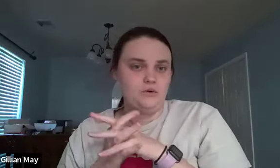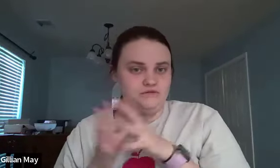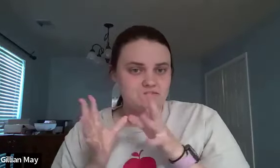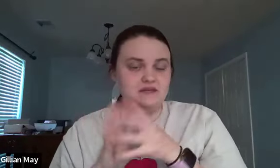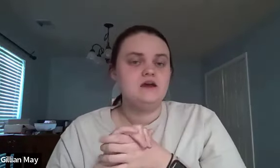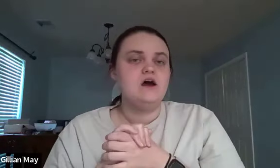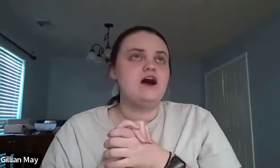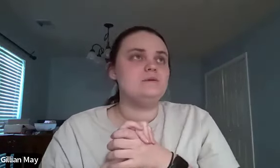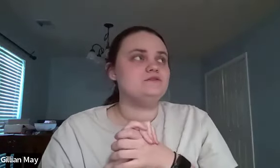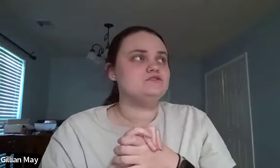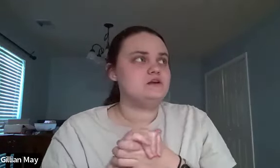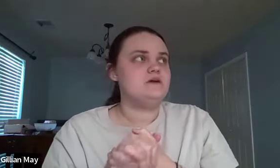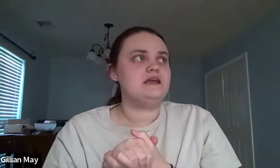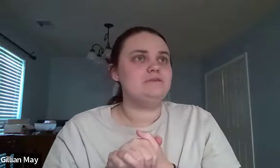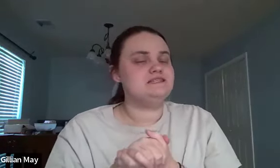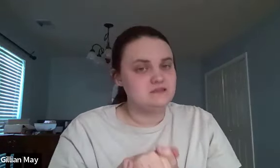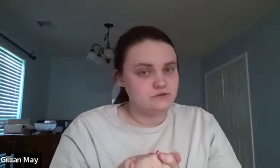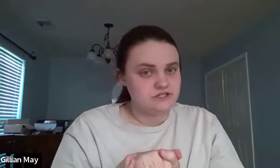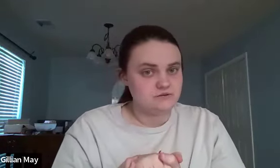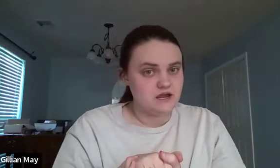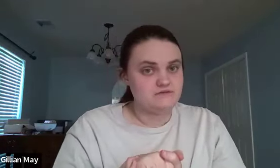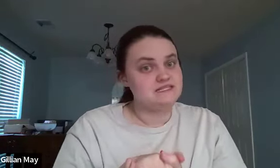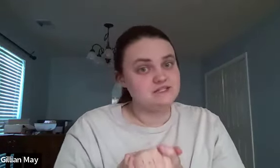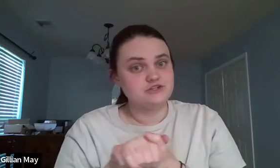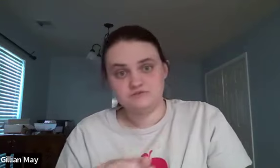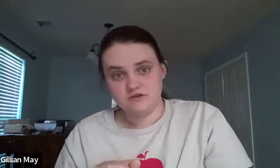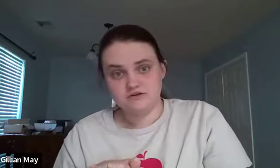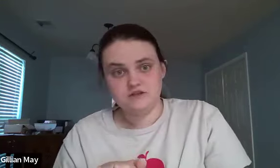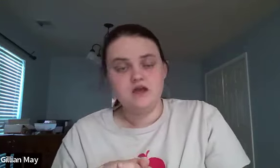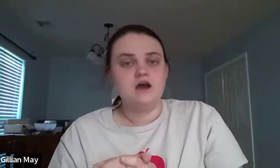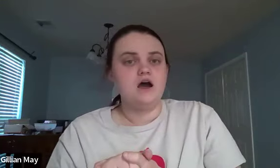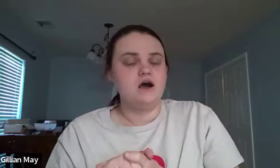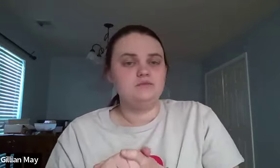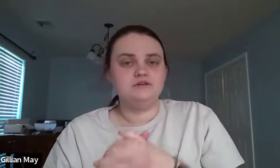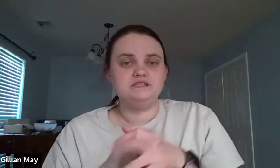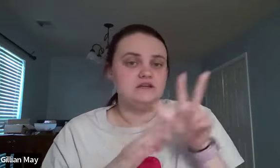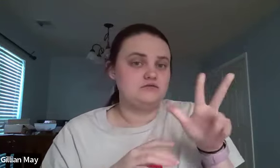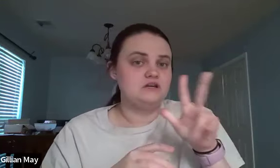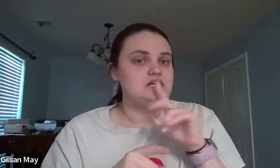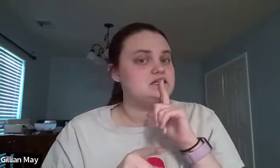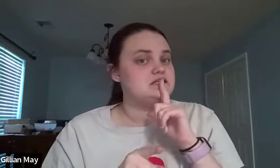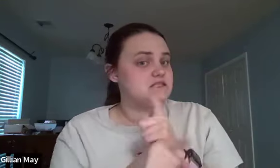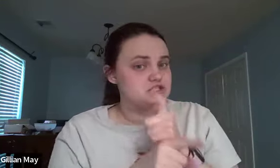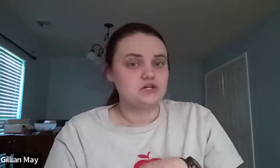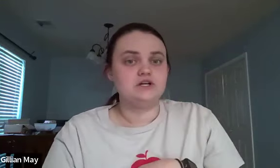whole family. If you're talking about like how many siblings you would have, like sisters and brothers, you could say like 3